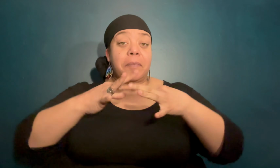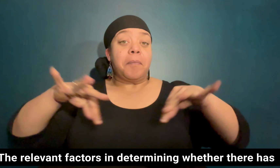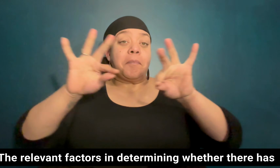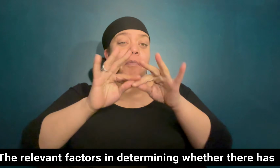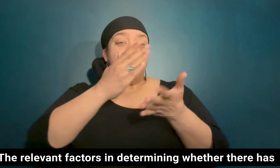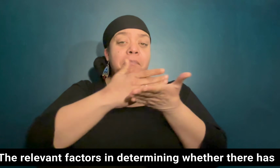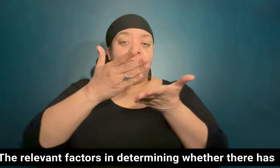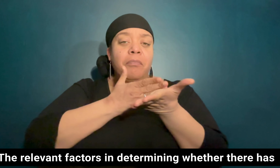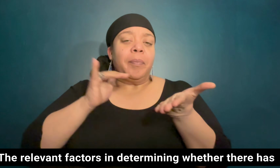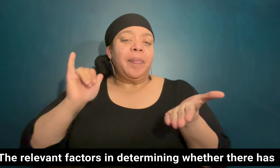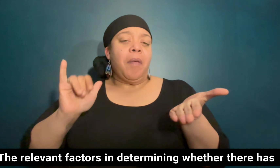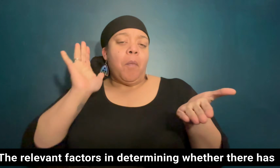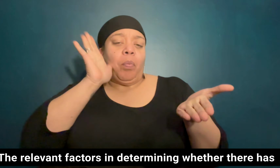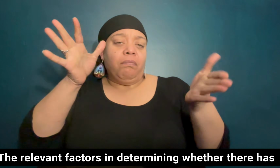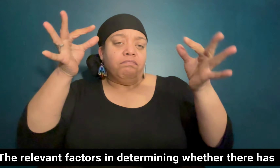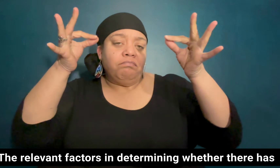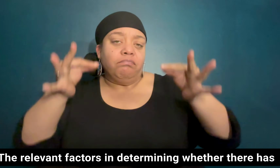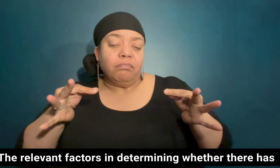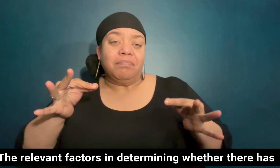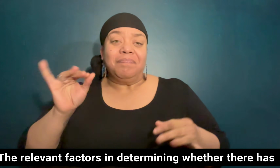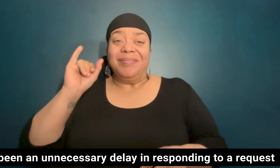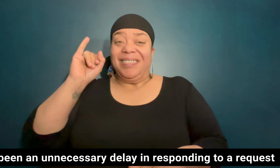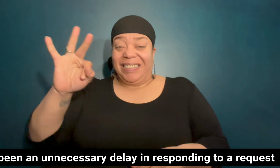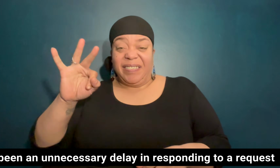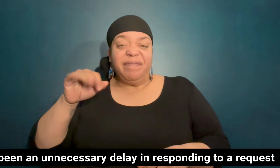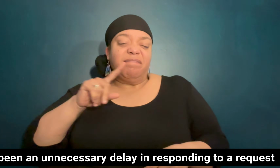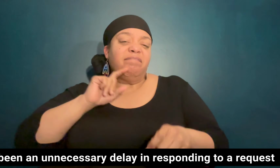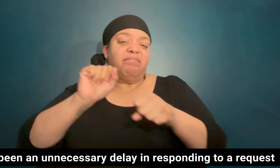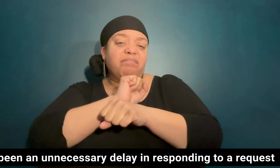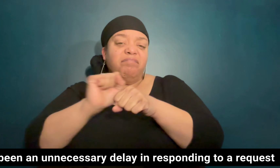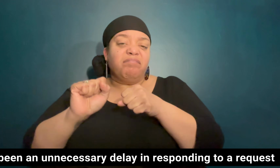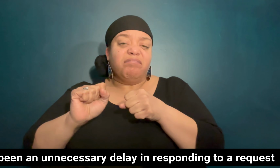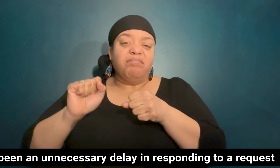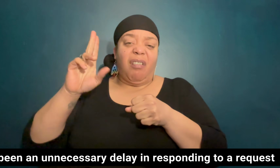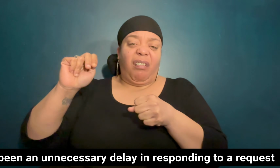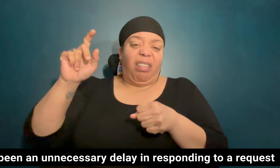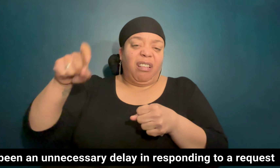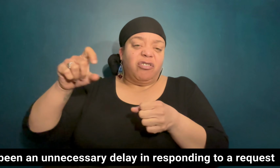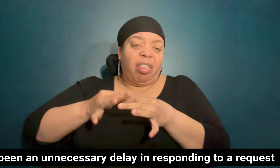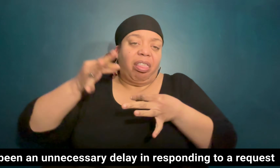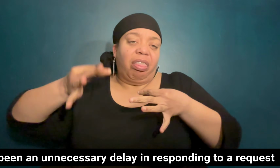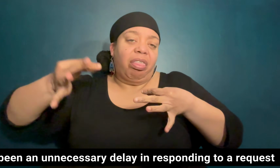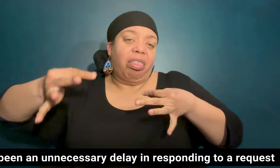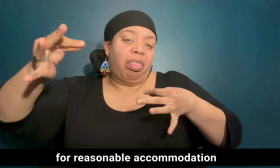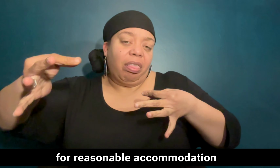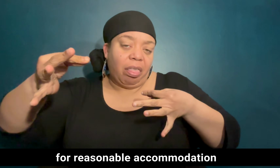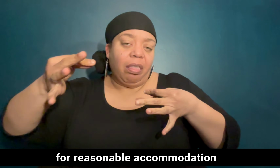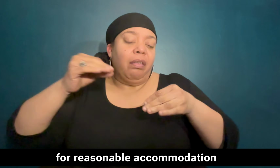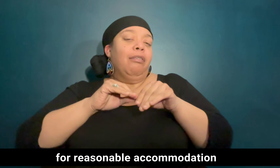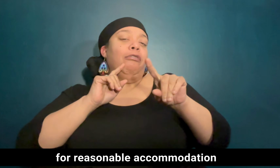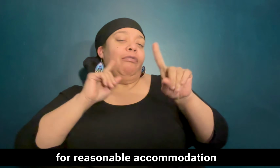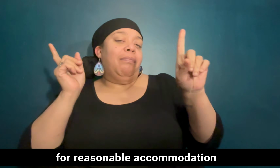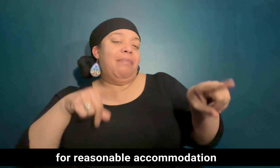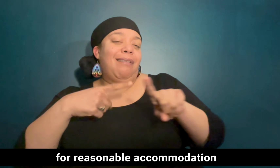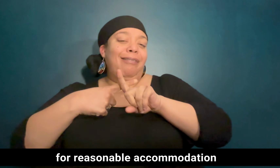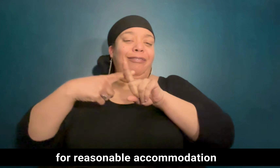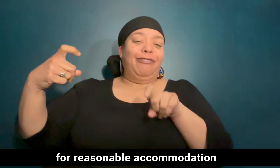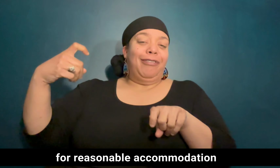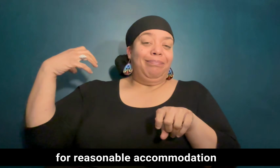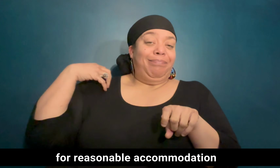The relevant factors in determining whether there has been an unnecessary delay in responding to a request for reasonable accommodation